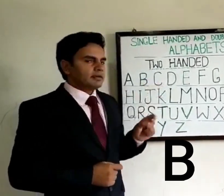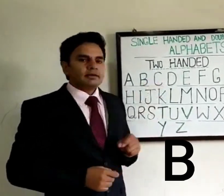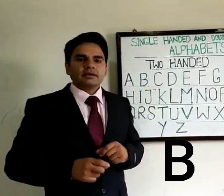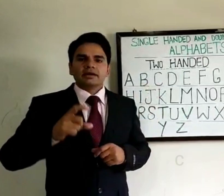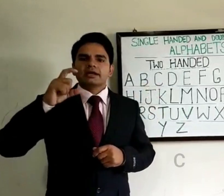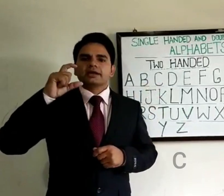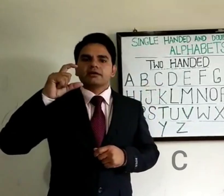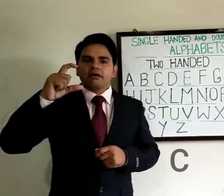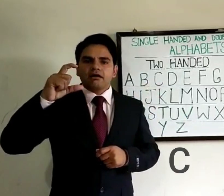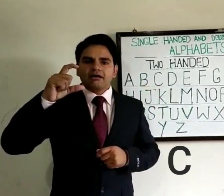G,